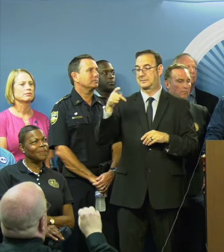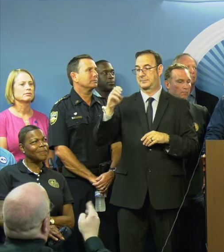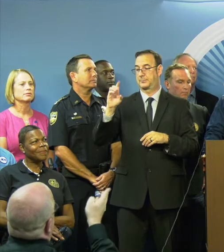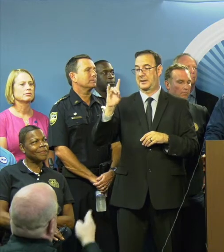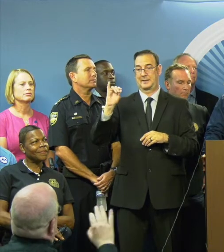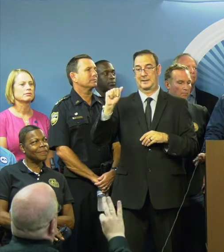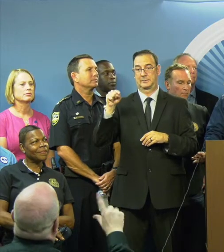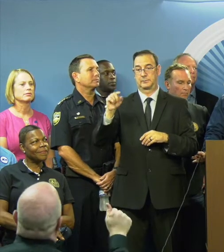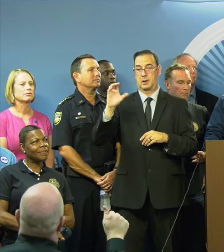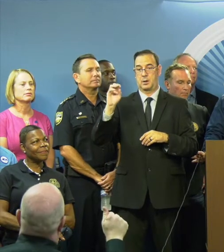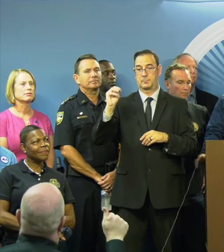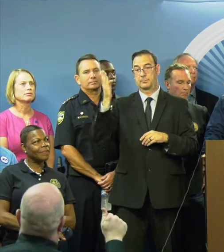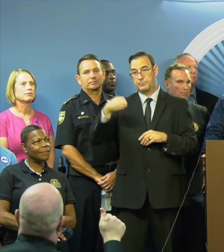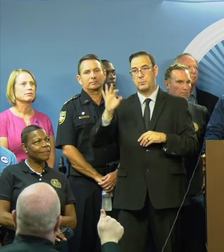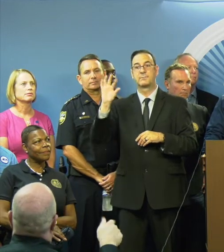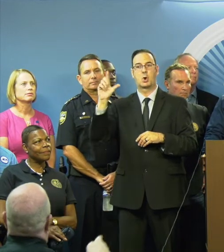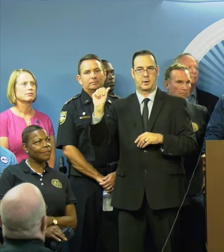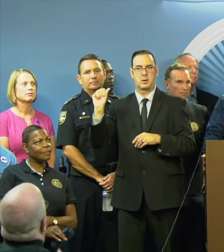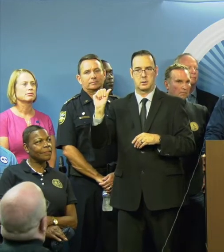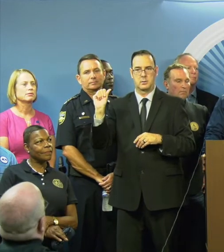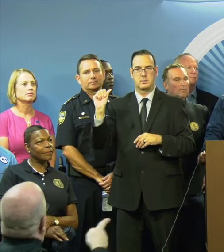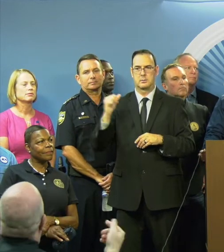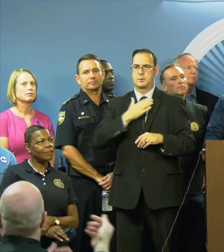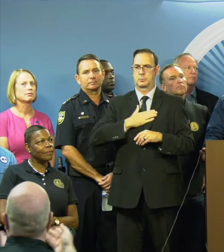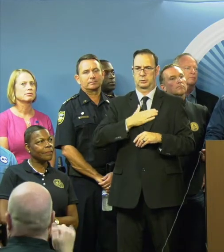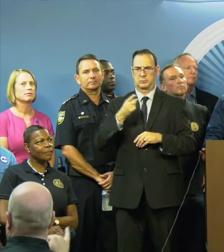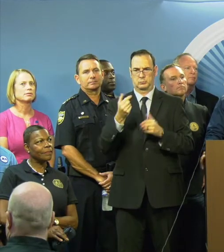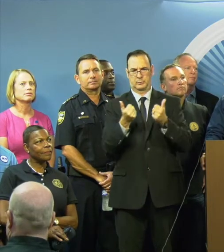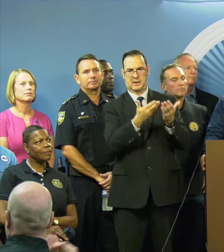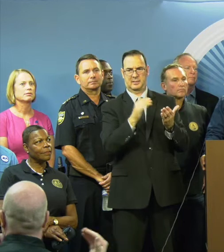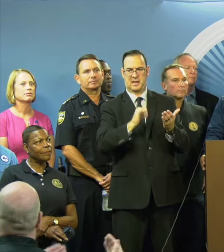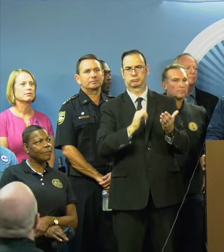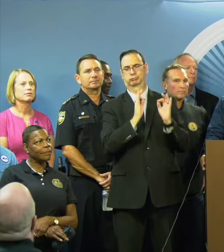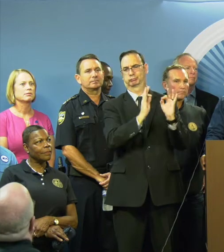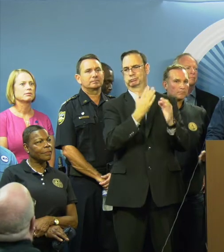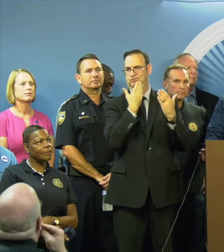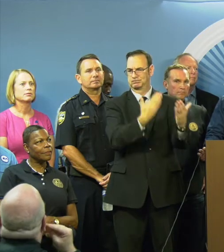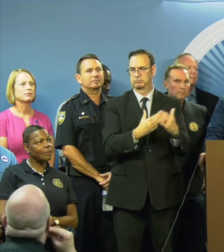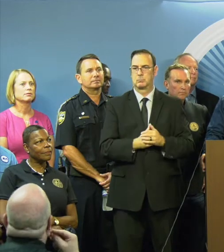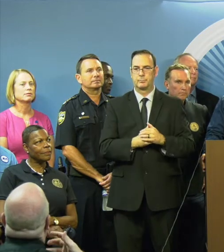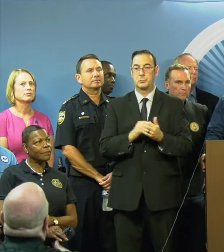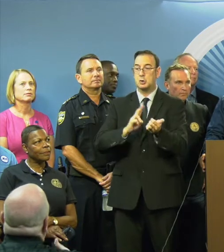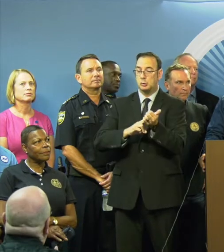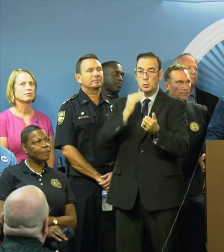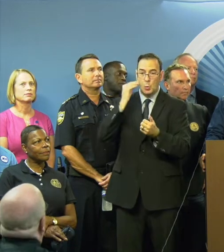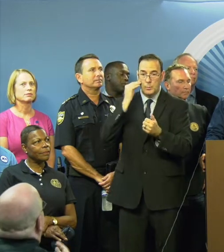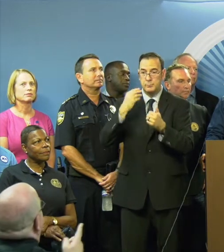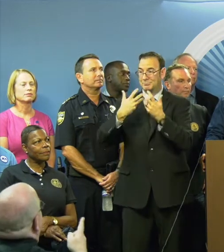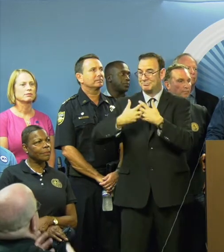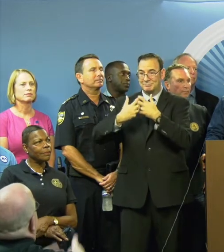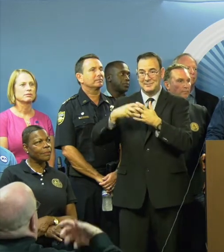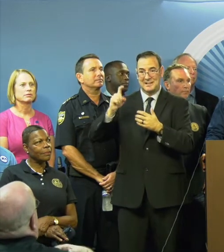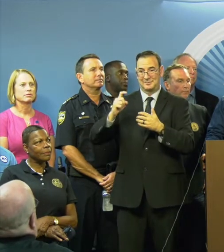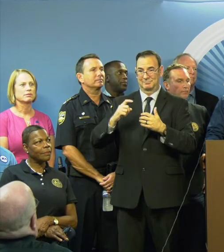www.expedia.com/Florida. We appreciate them offering that. In terms of our nursing homes and generators, our Agency of Healthcare